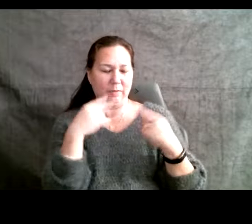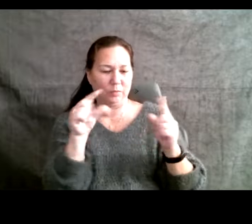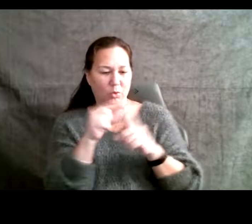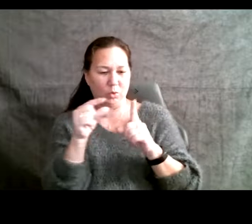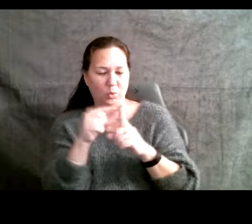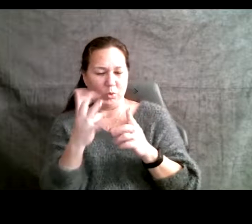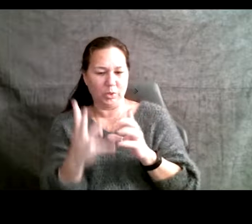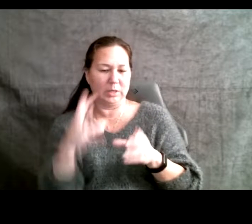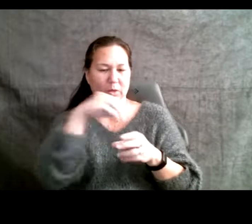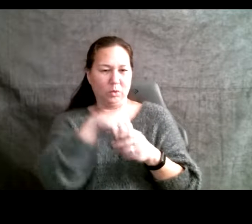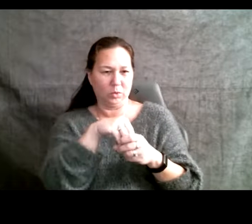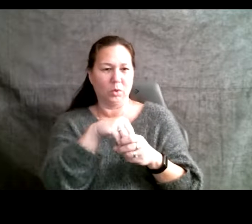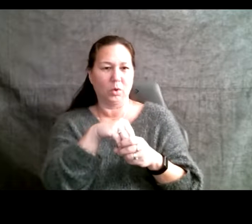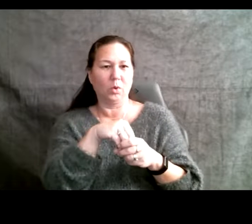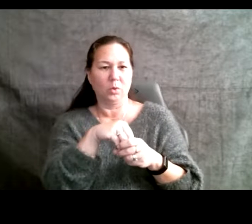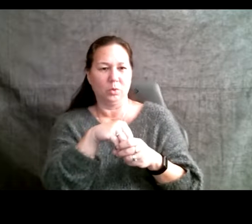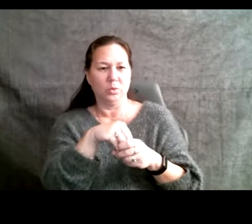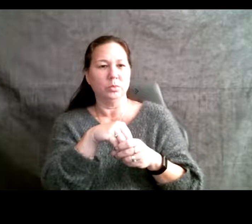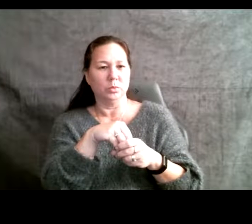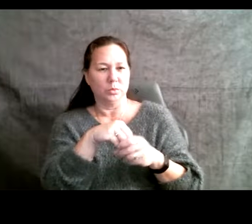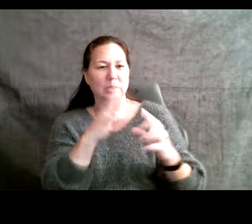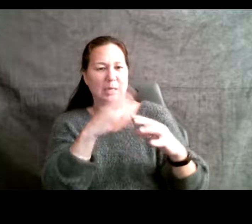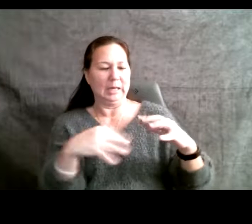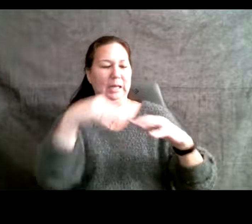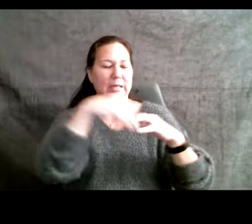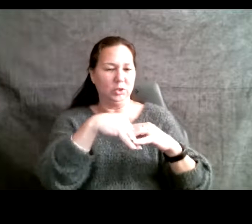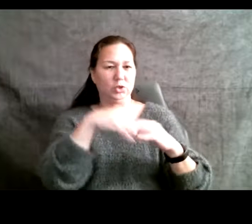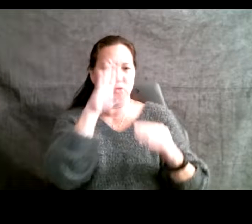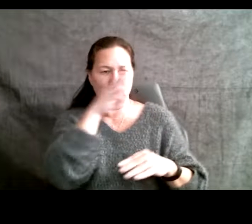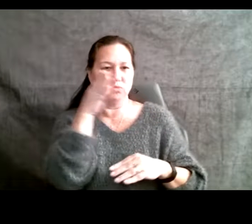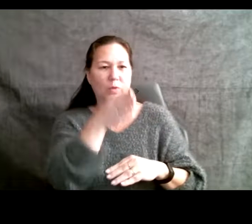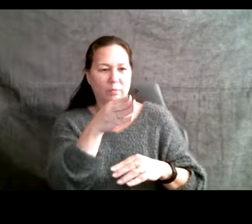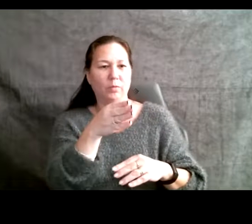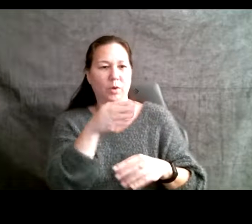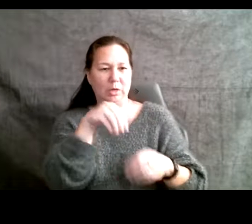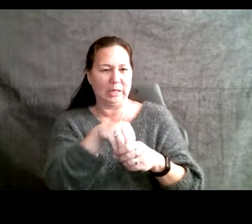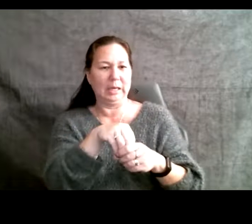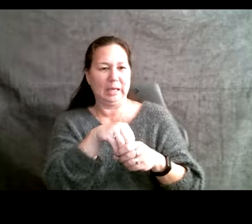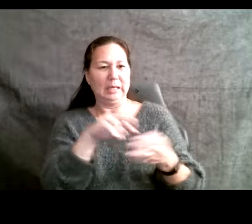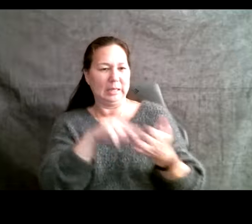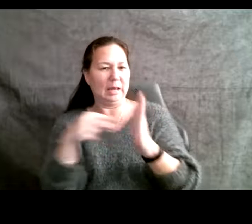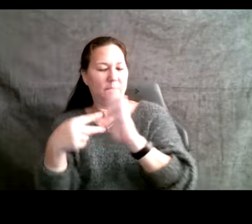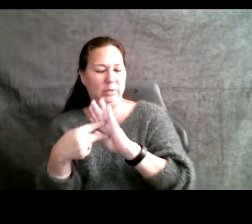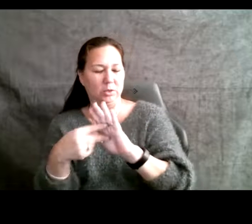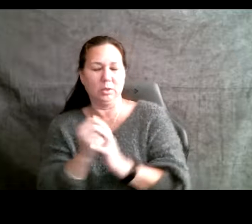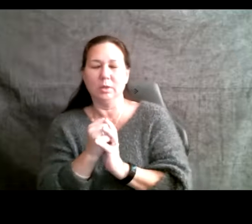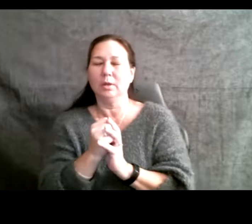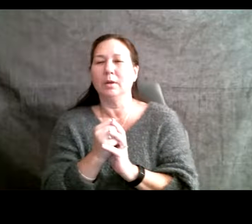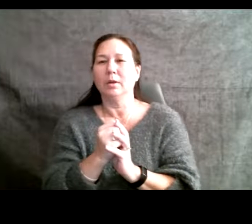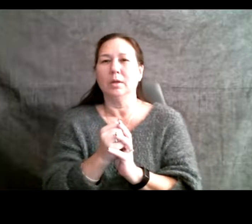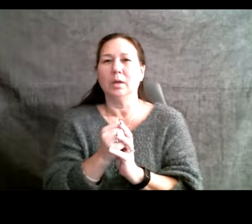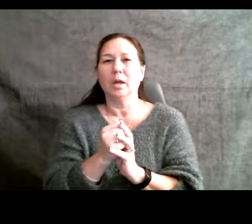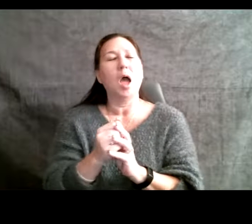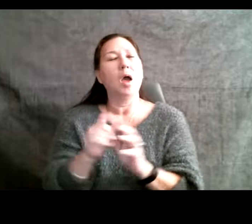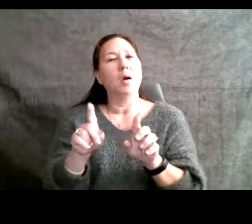Indigenous straightforwardly in the EJ population definition. But the way in which we are going to